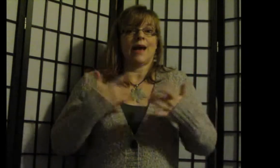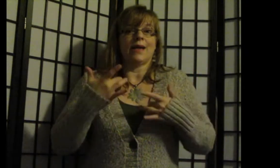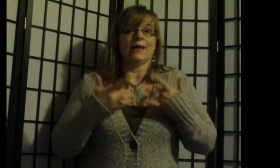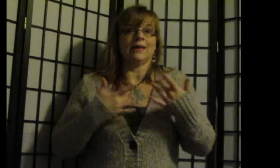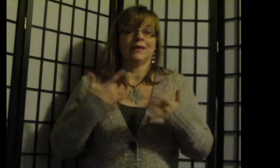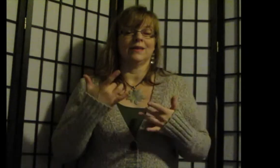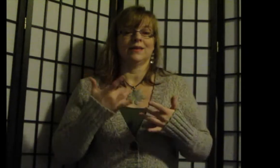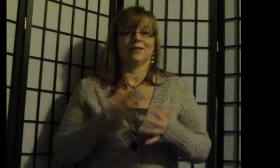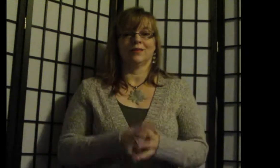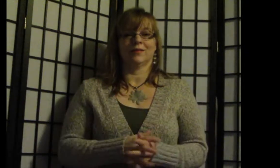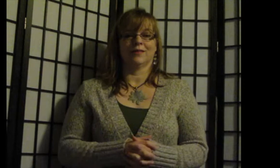Excited.